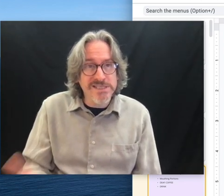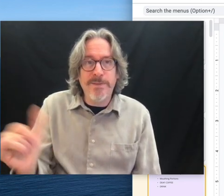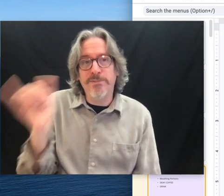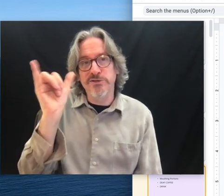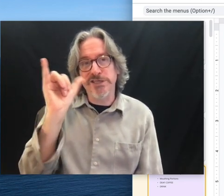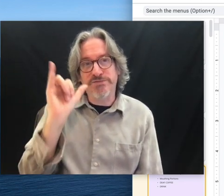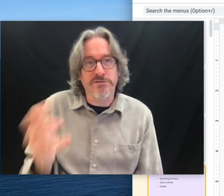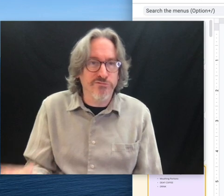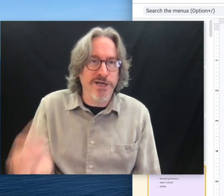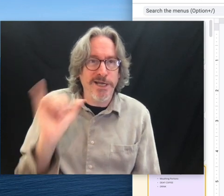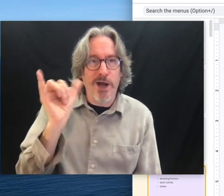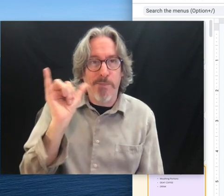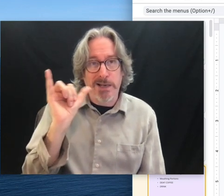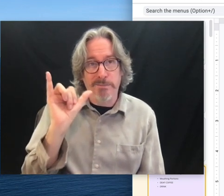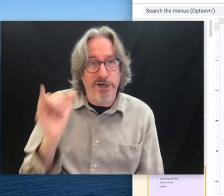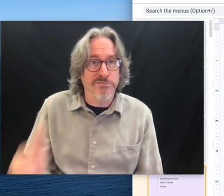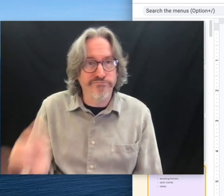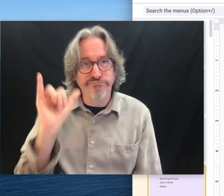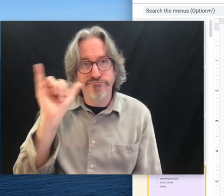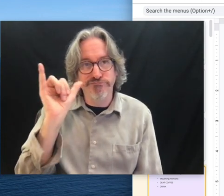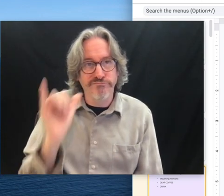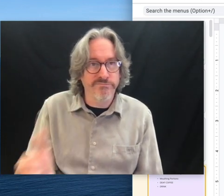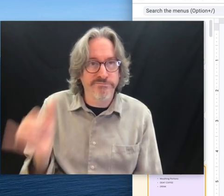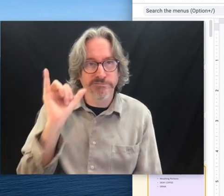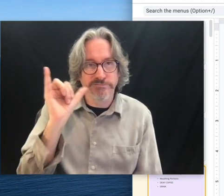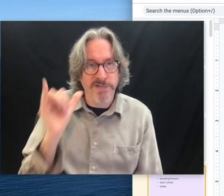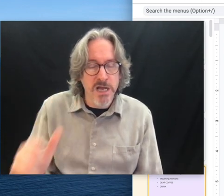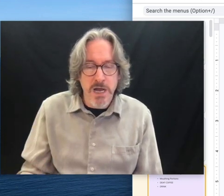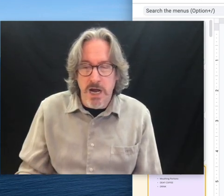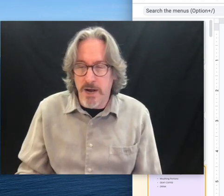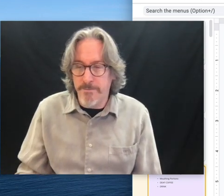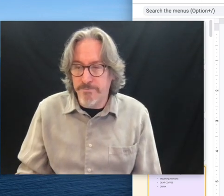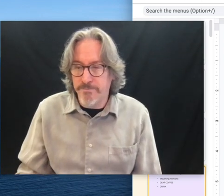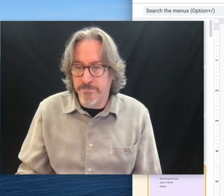you'll see people do this for drinking a bottle of beer.